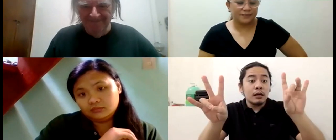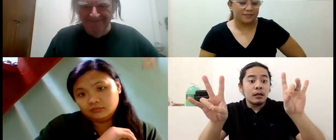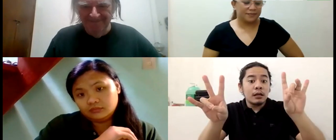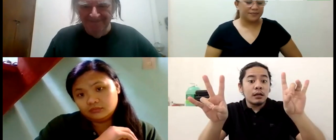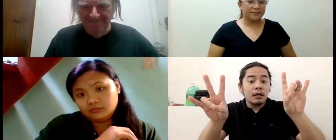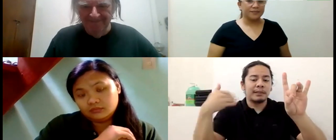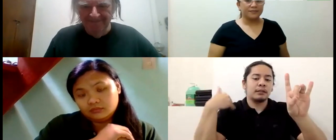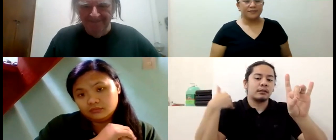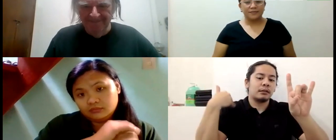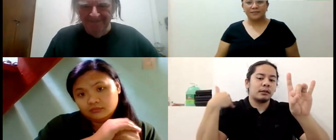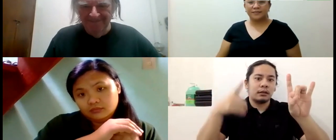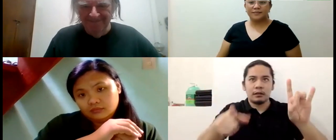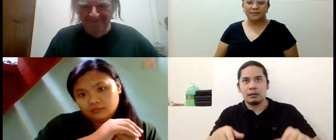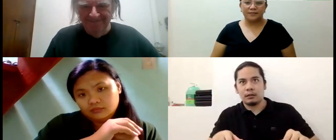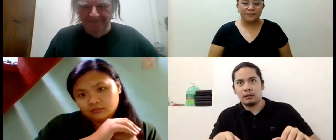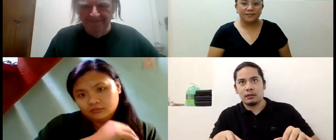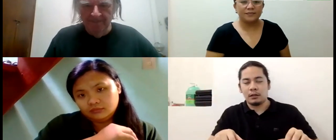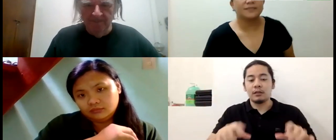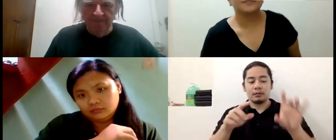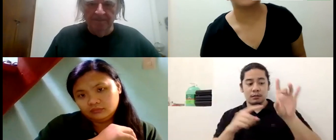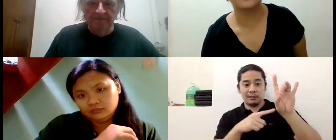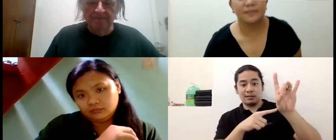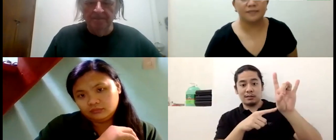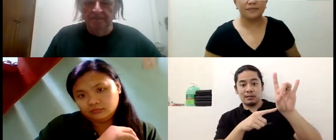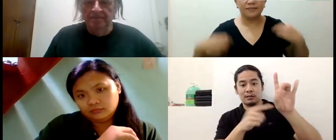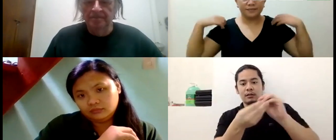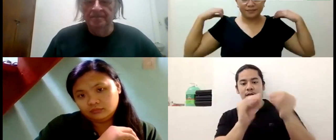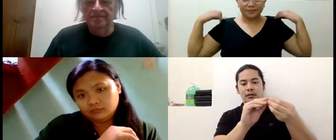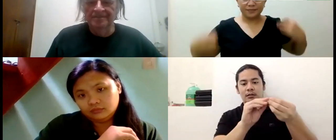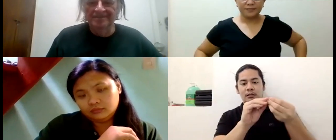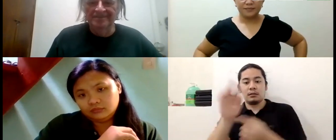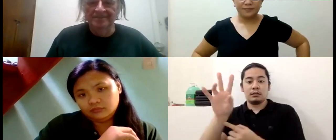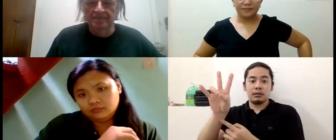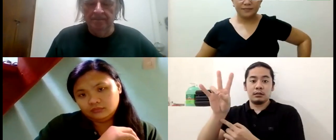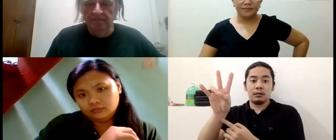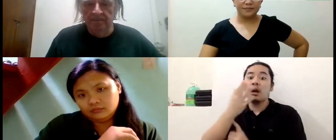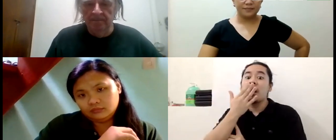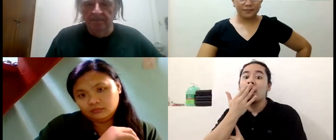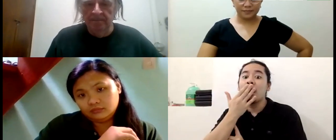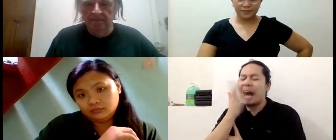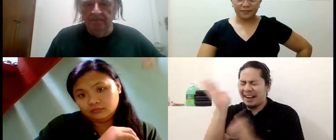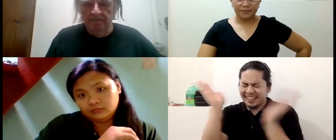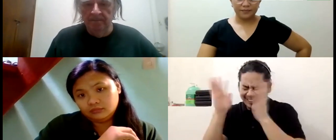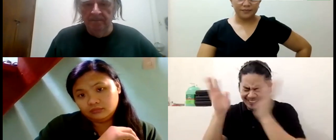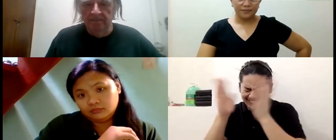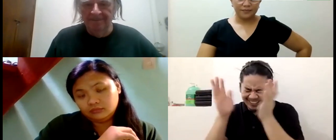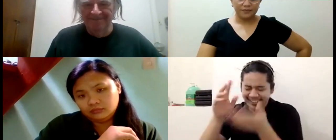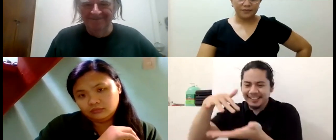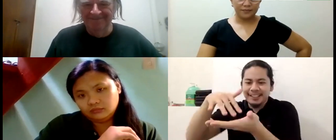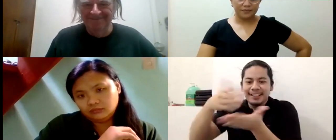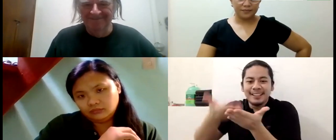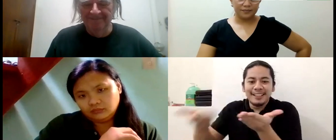one to beat. Now 7 and 8 is what we have to decide on. We can't be on the fence. 7 is